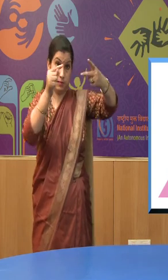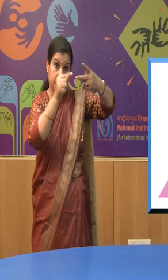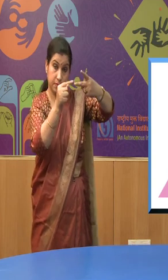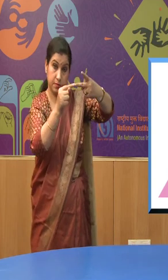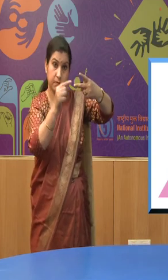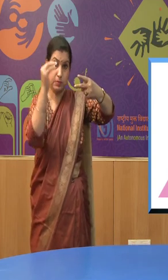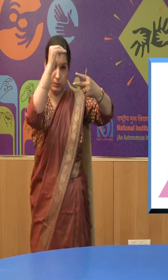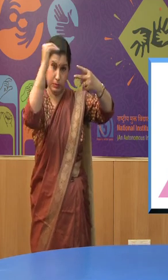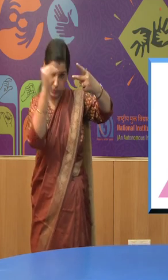second is Kshatriya,